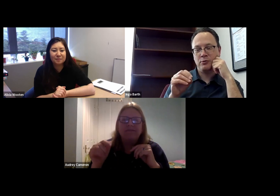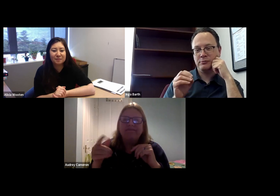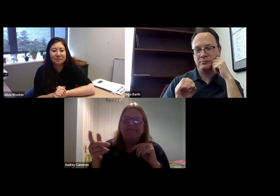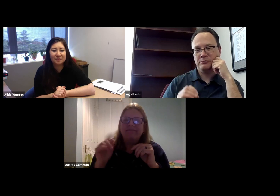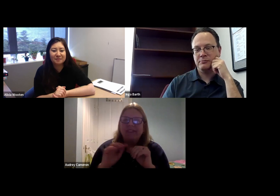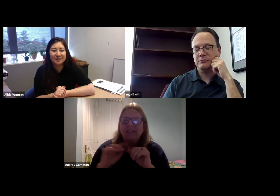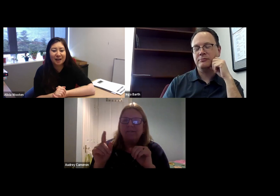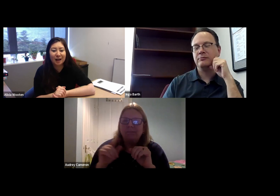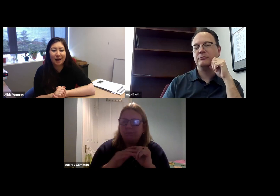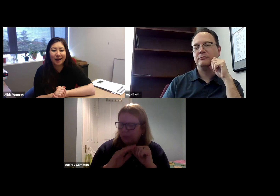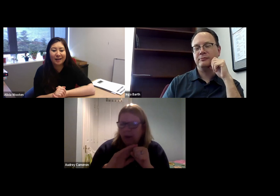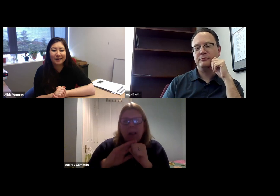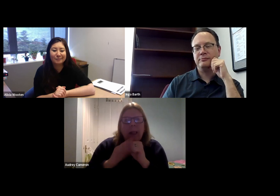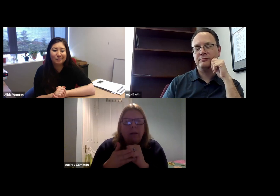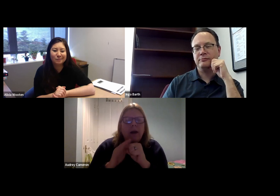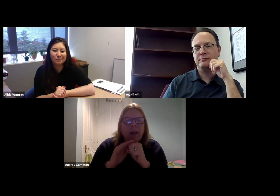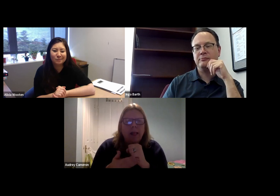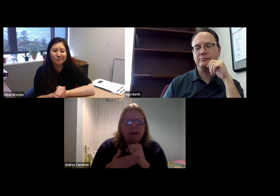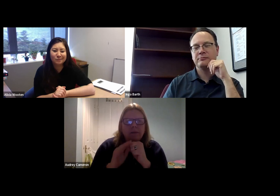What about Pluto?